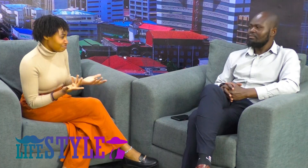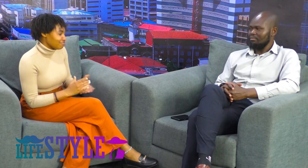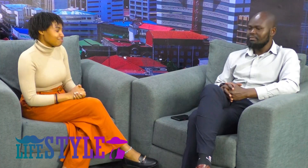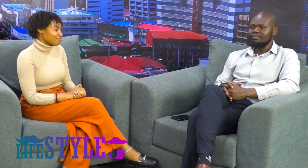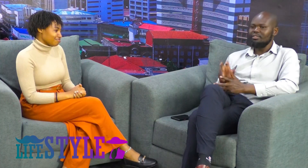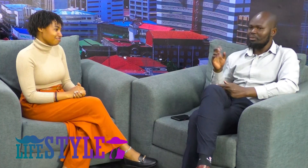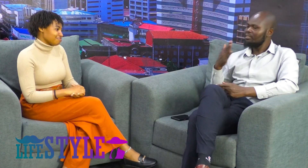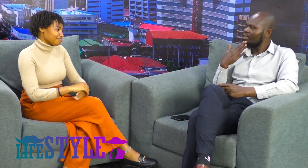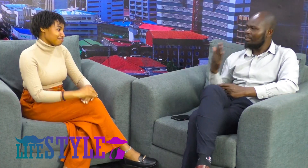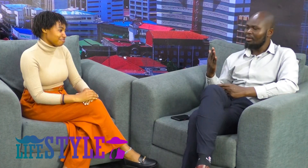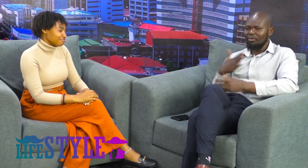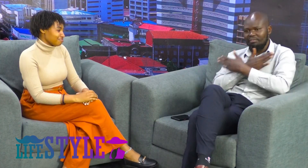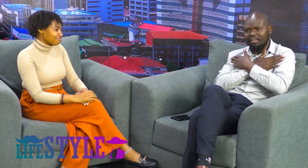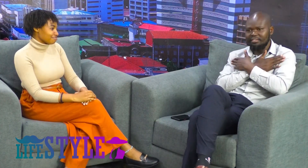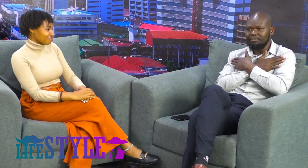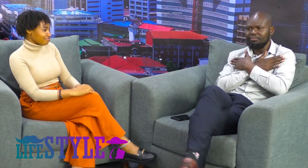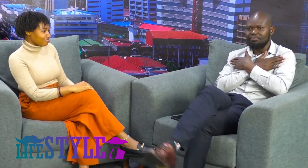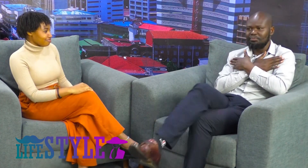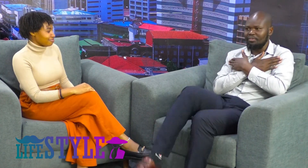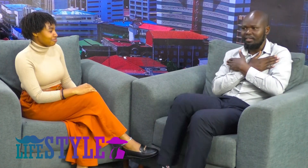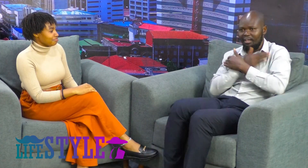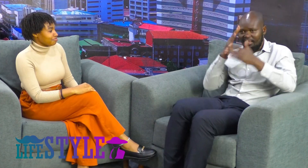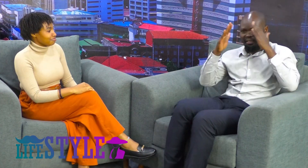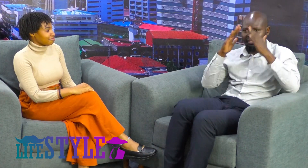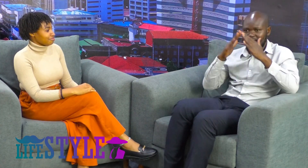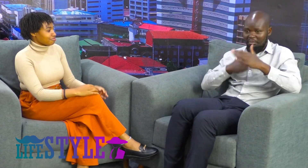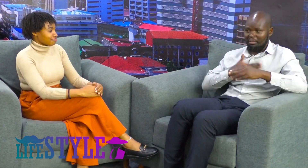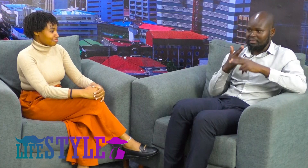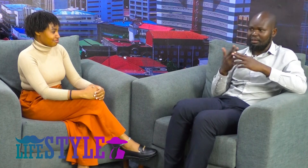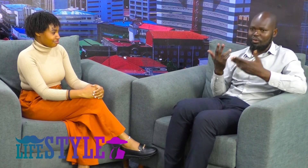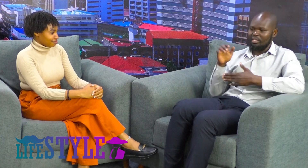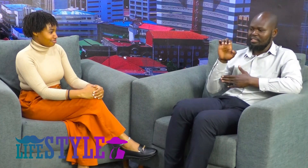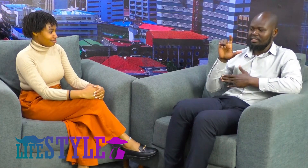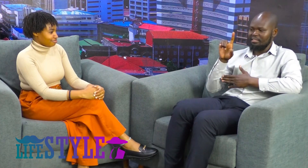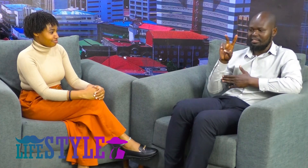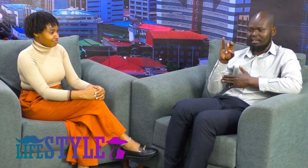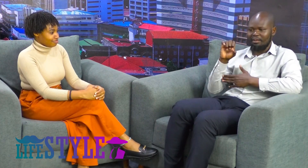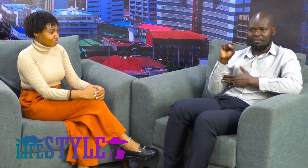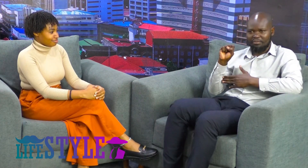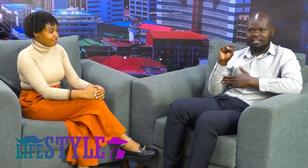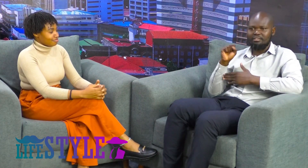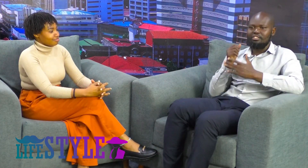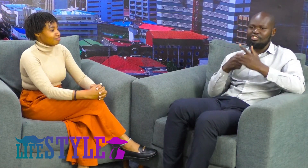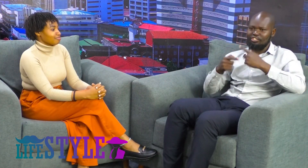introduce yourself and tell us who you are. Thank you so much, my friend. Hello, viewers. My name is